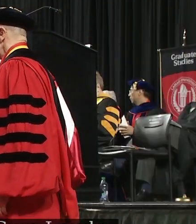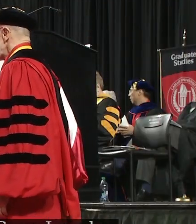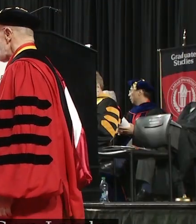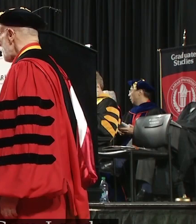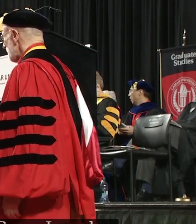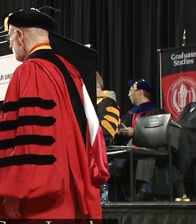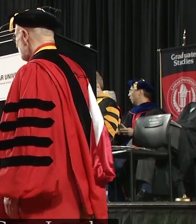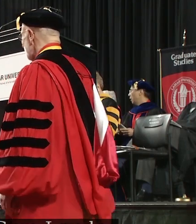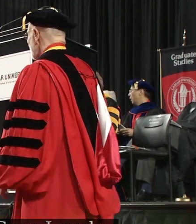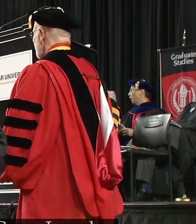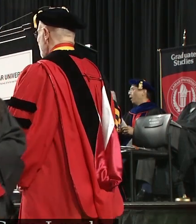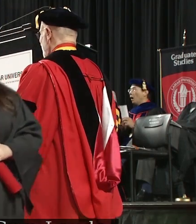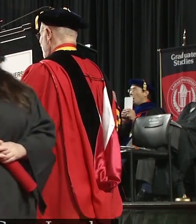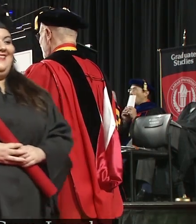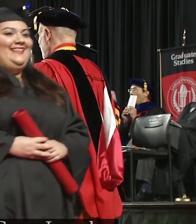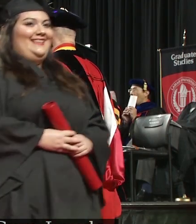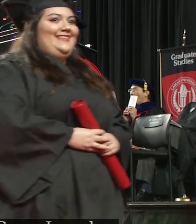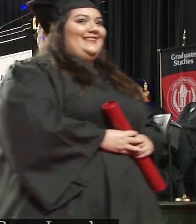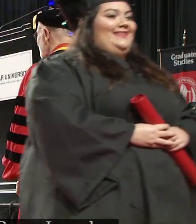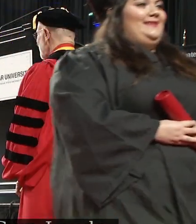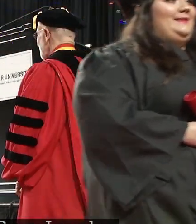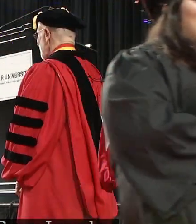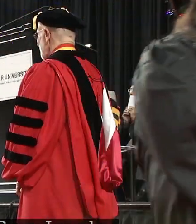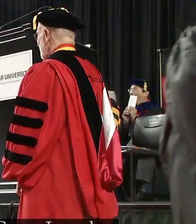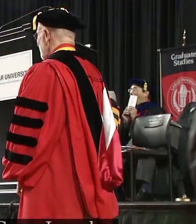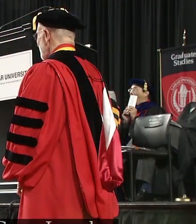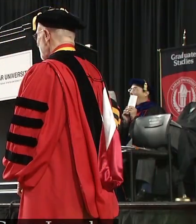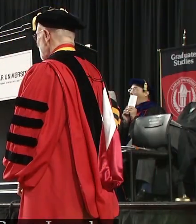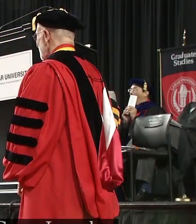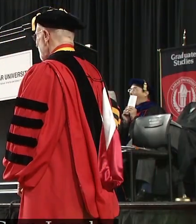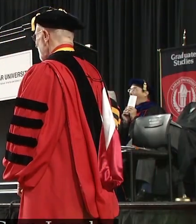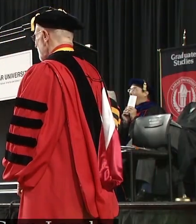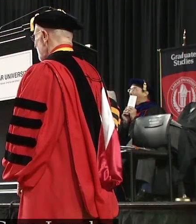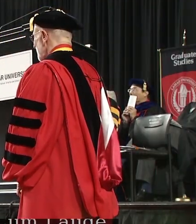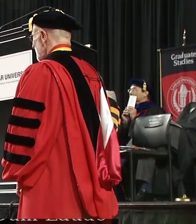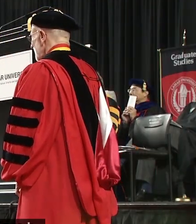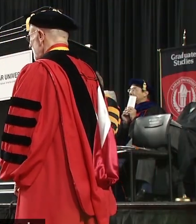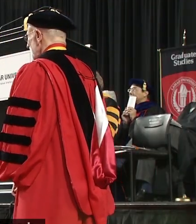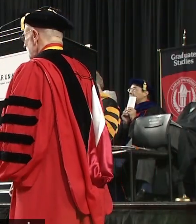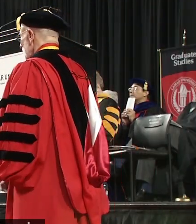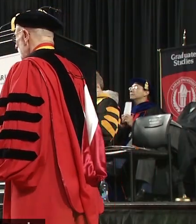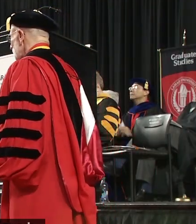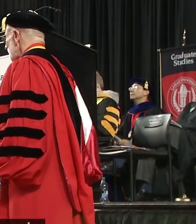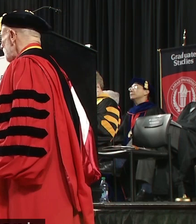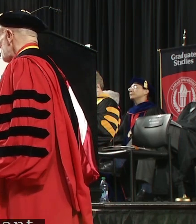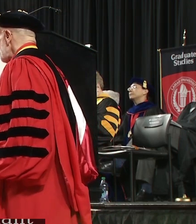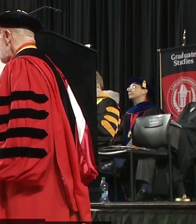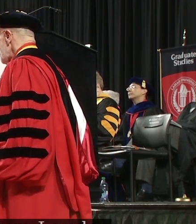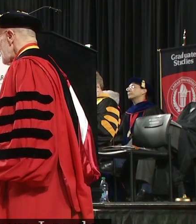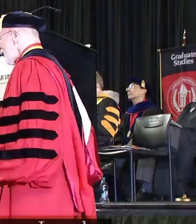Graduating magna cum laude, Scott Weston Haney.